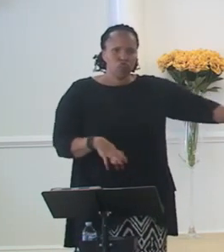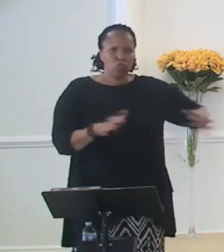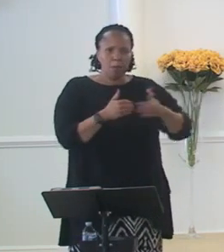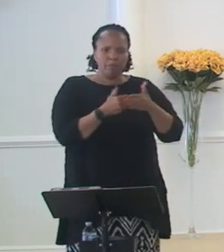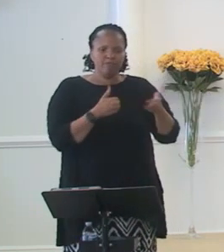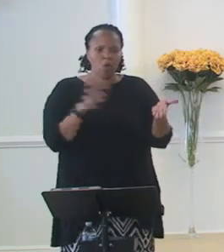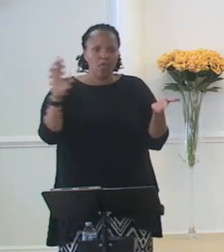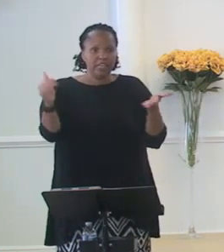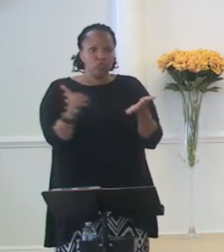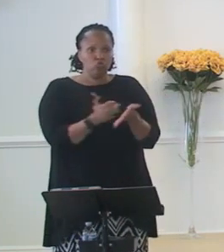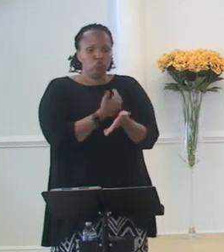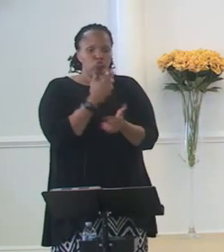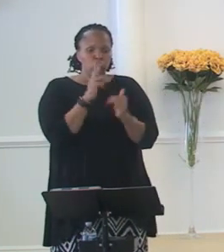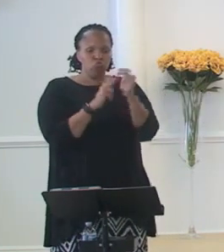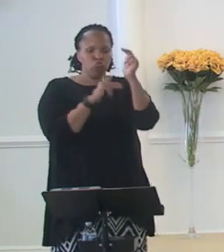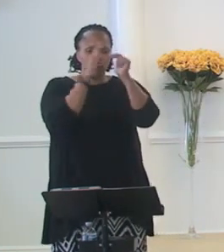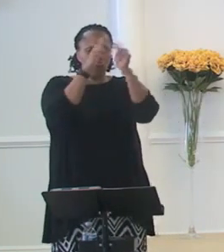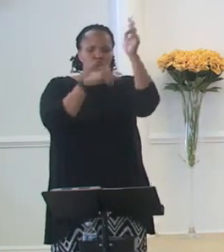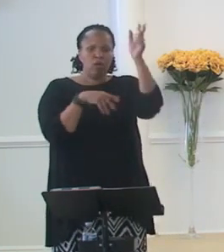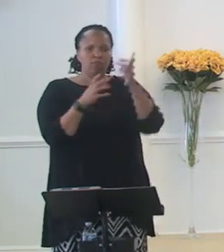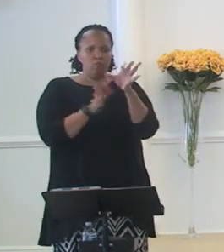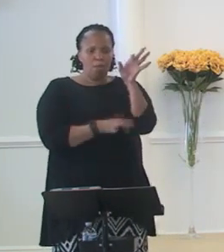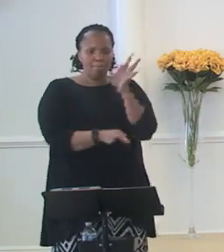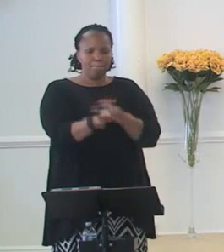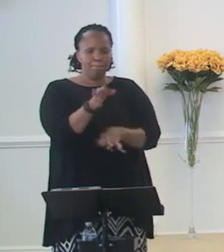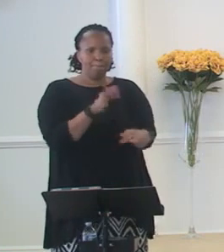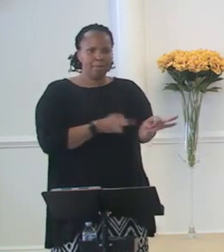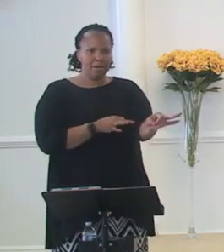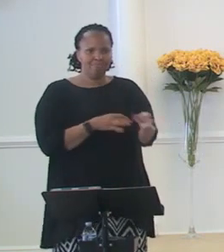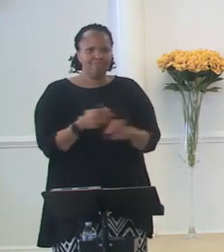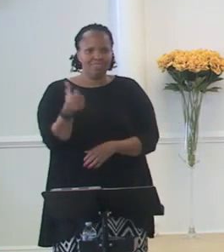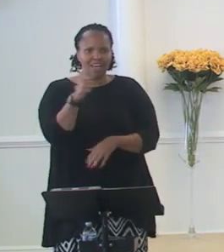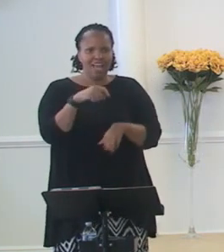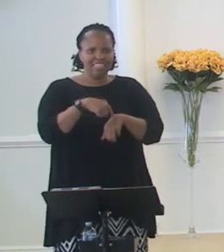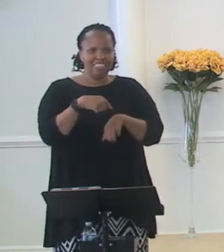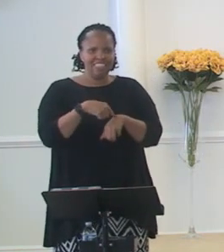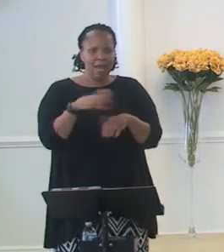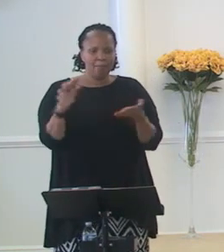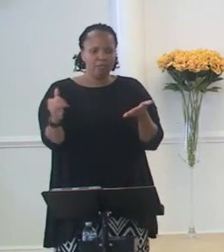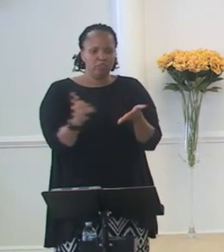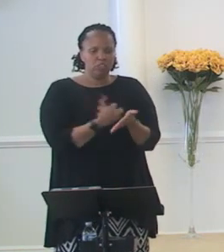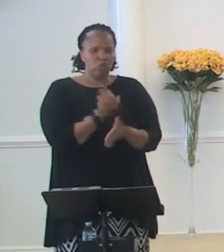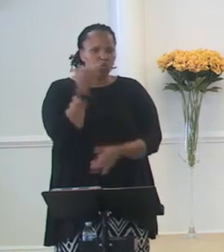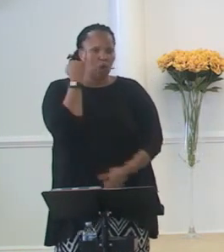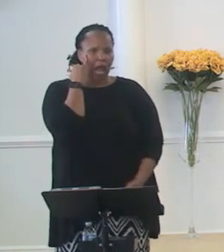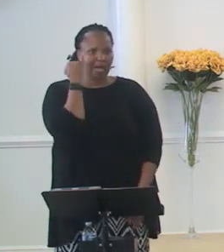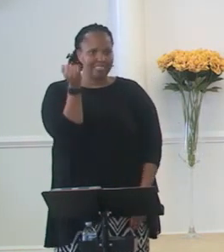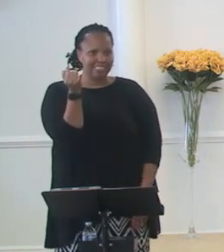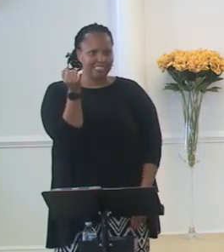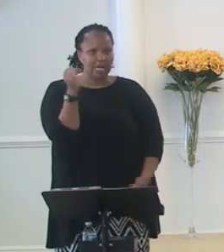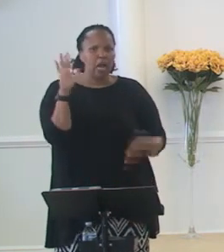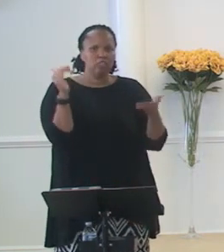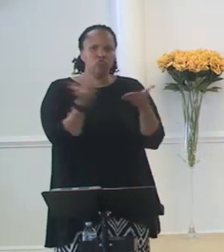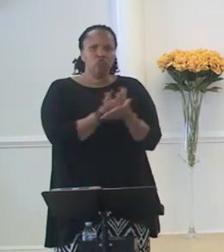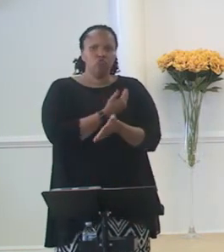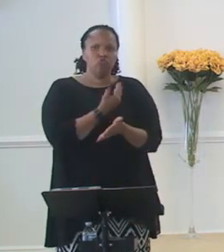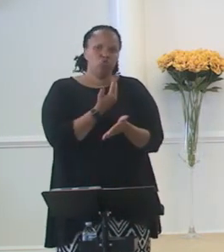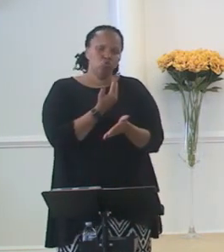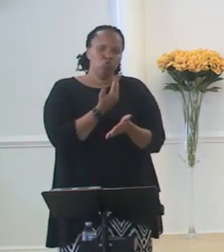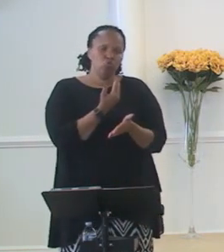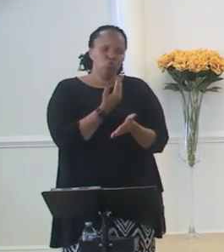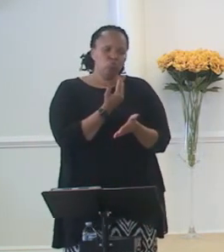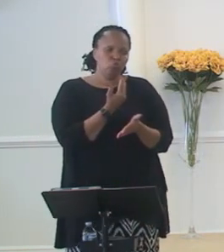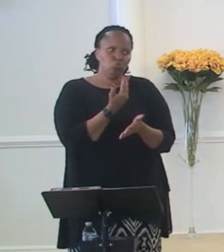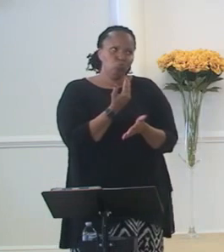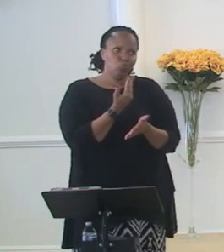and better can take its place. Anytime there's a new idea, when there's a new construction, you